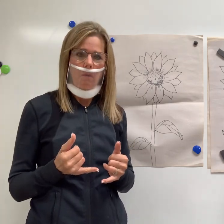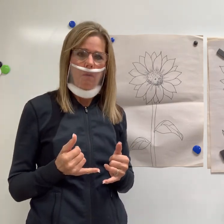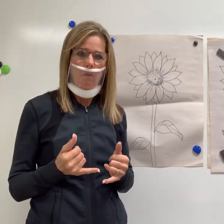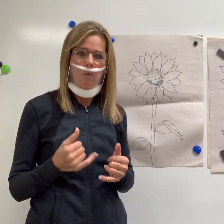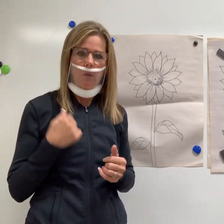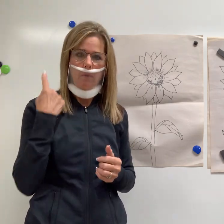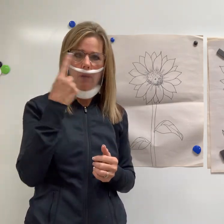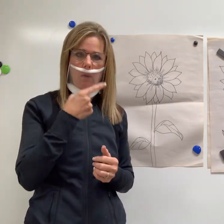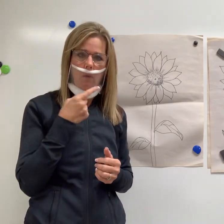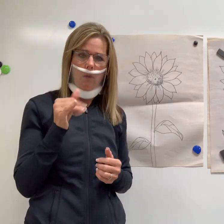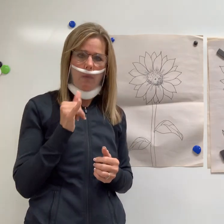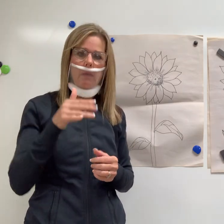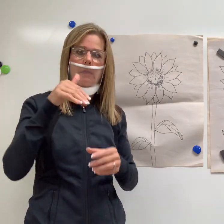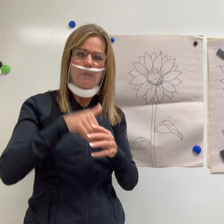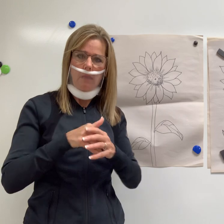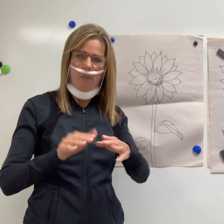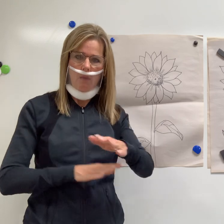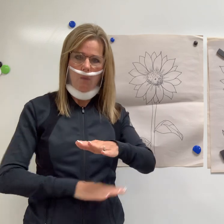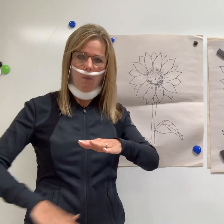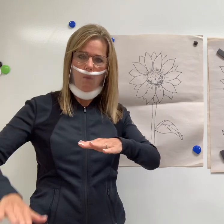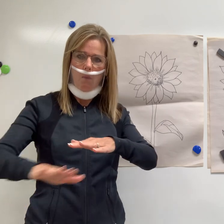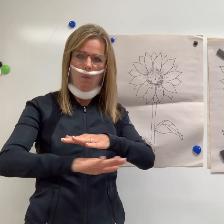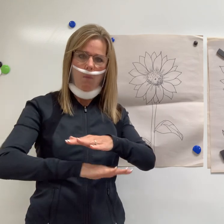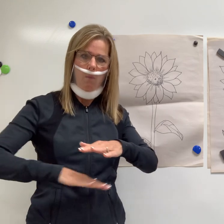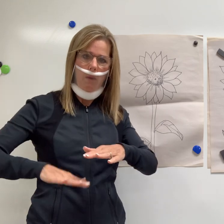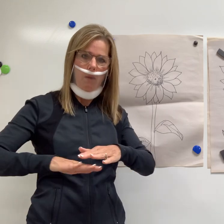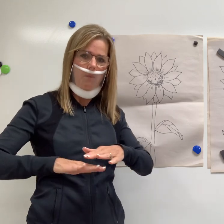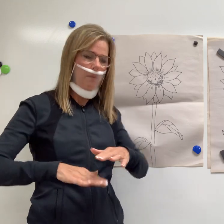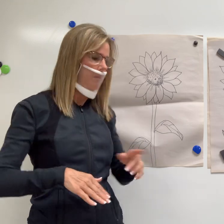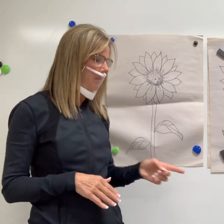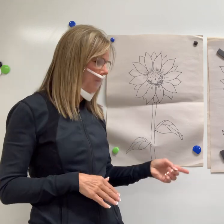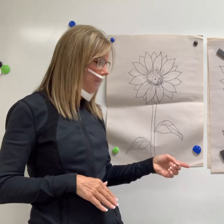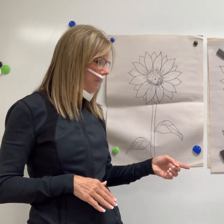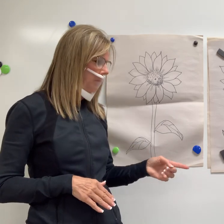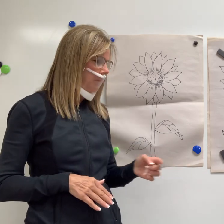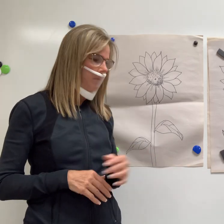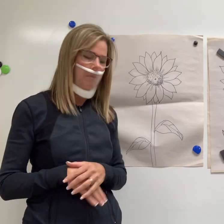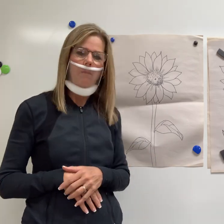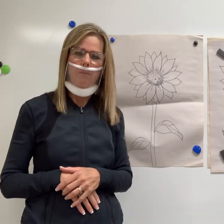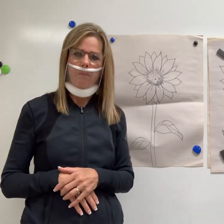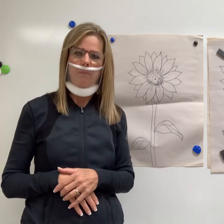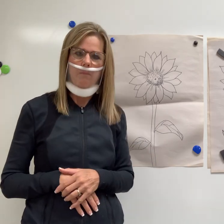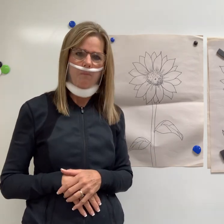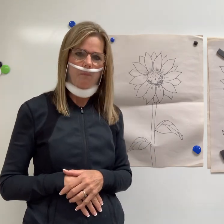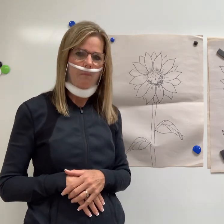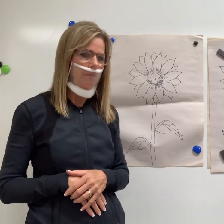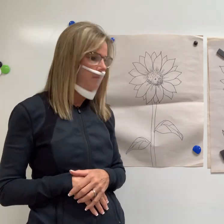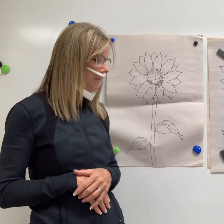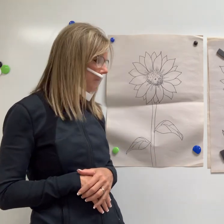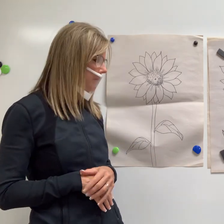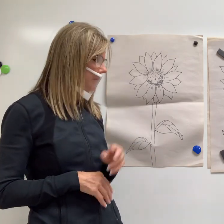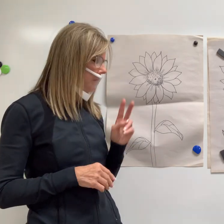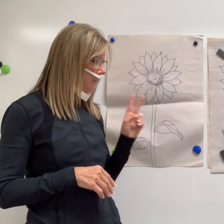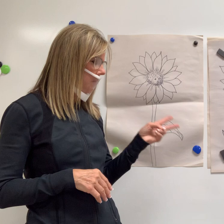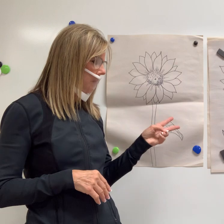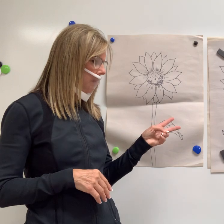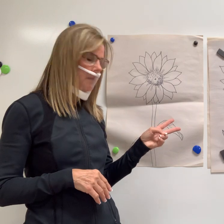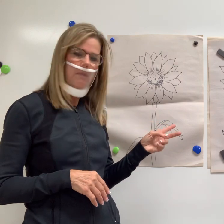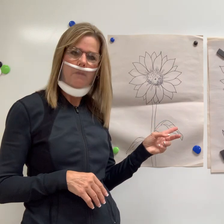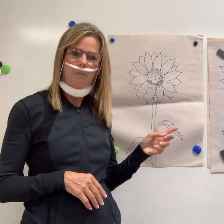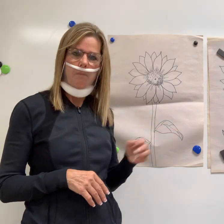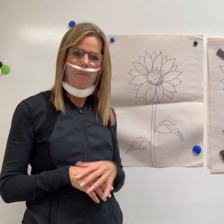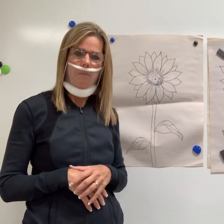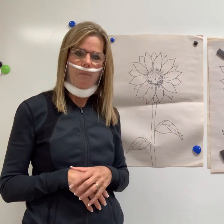make it look like it's really in the ground by just making this line all the way off the paper. Look at this line. We're gonna